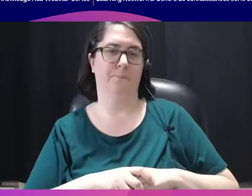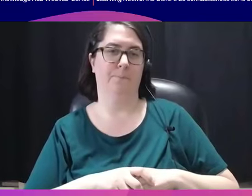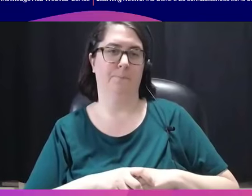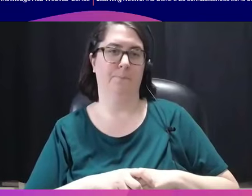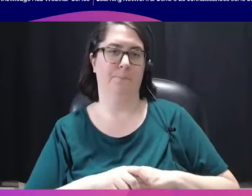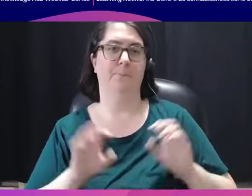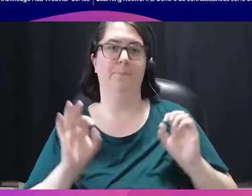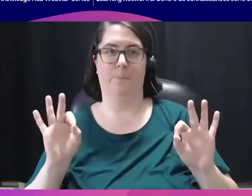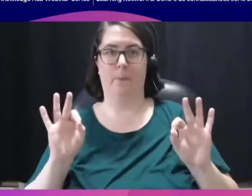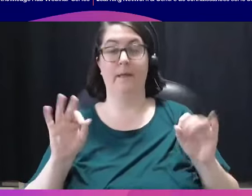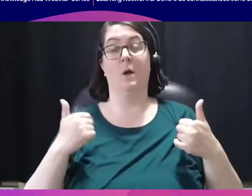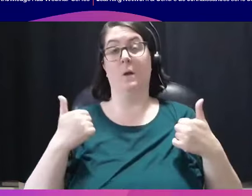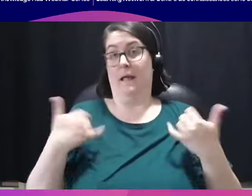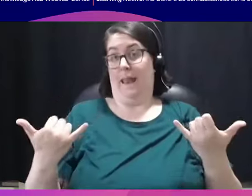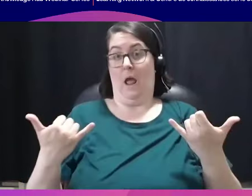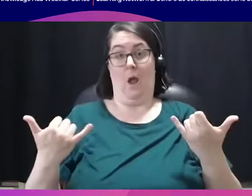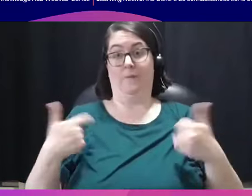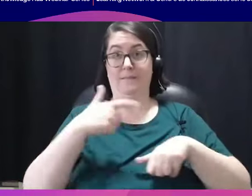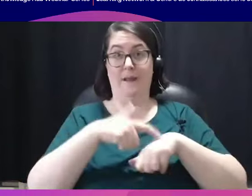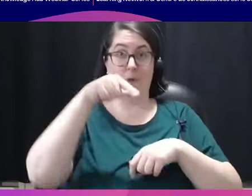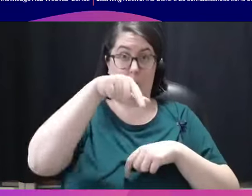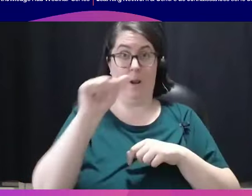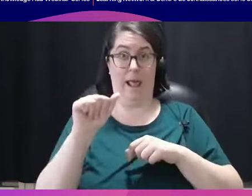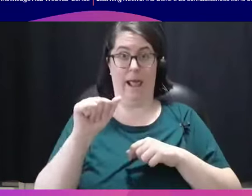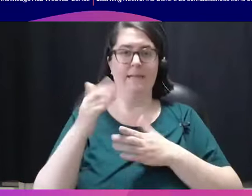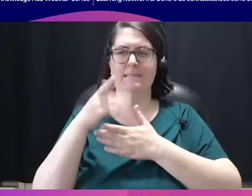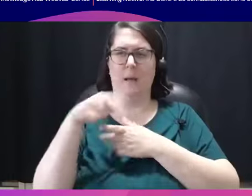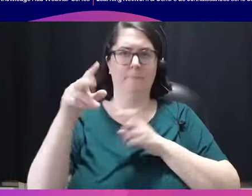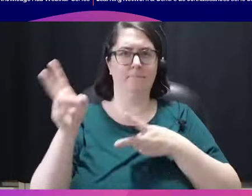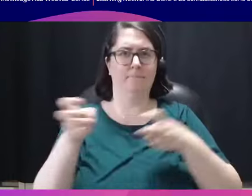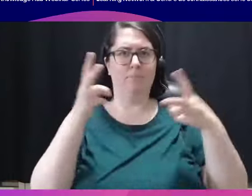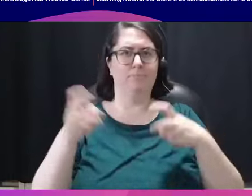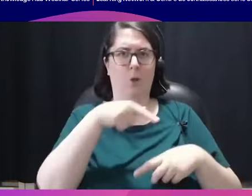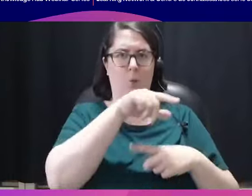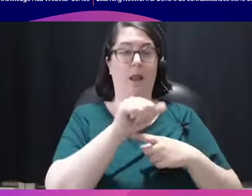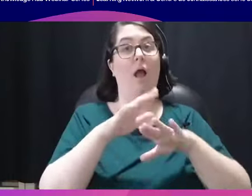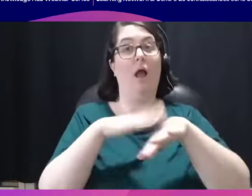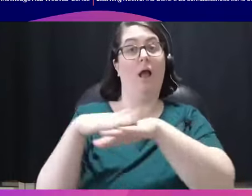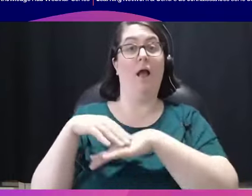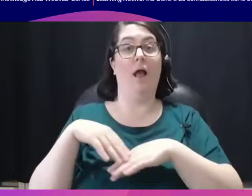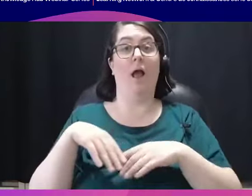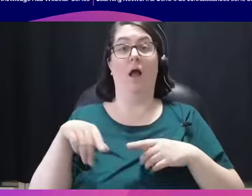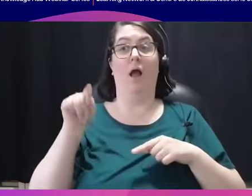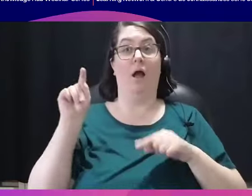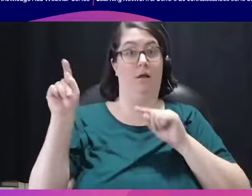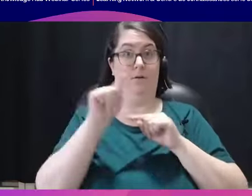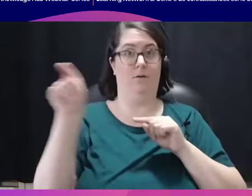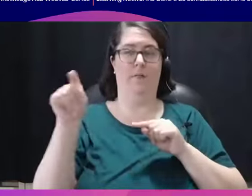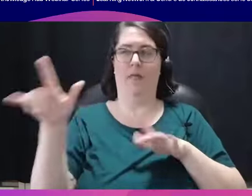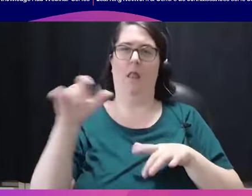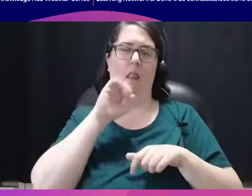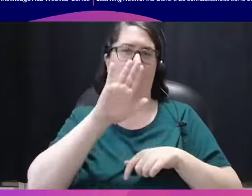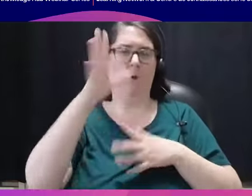So we have the opportunity now to answer the questions that participants have been posing. And just so you know, Ruxi and Esli, they've been sharing how informative